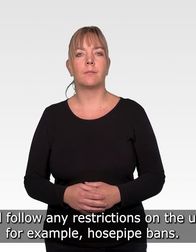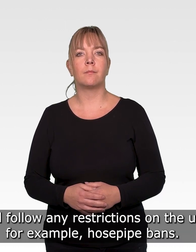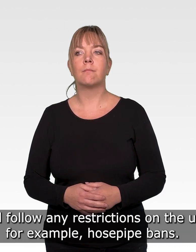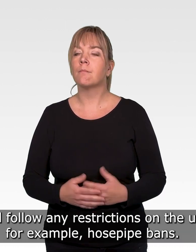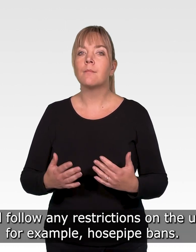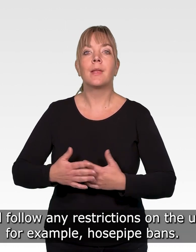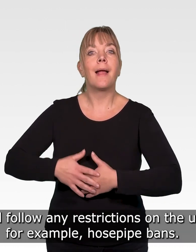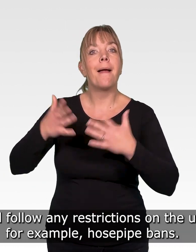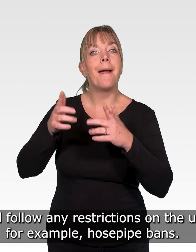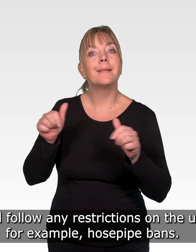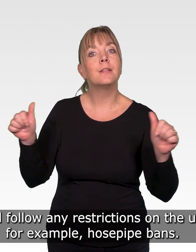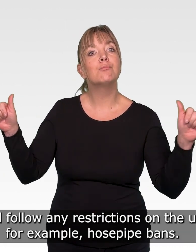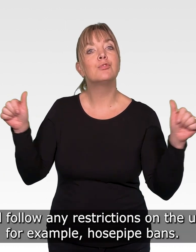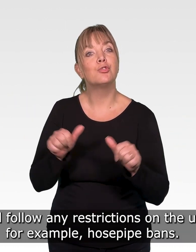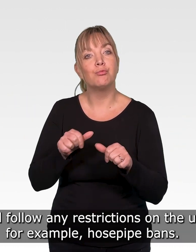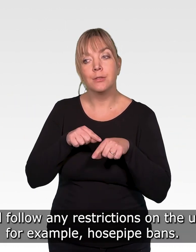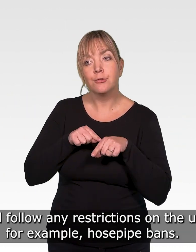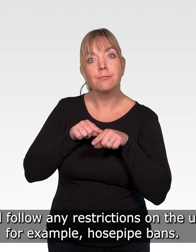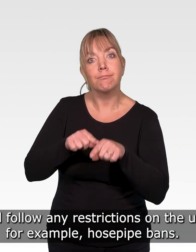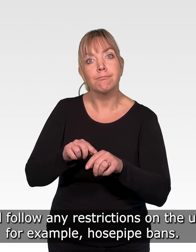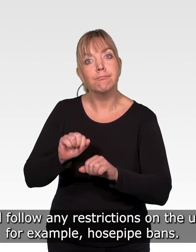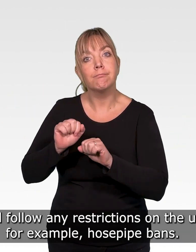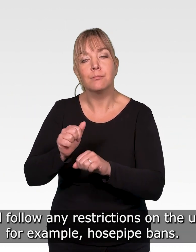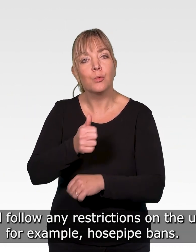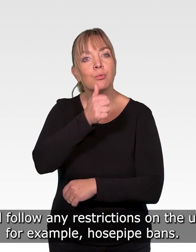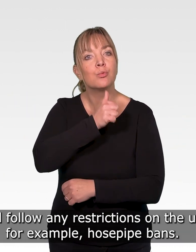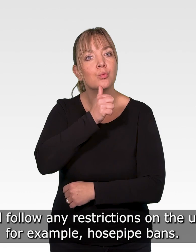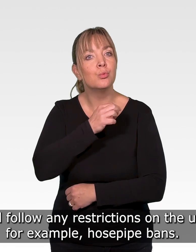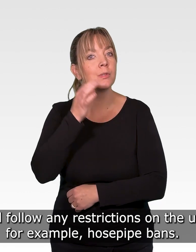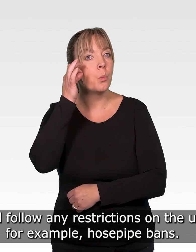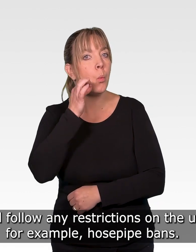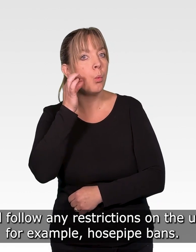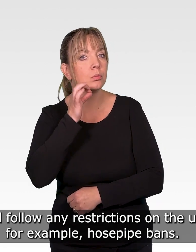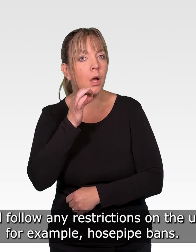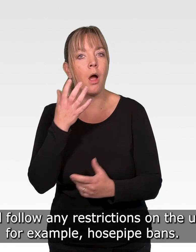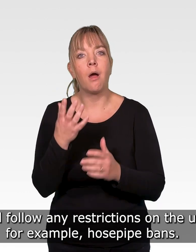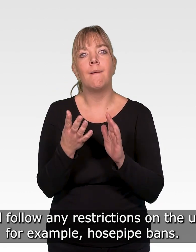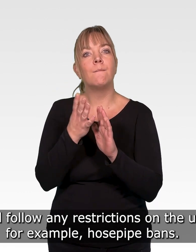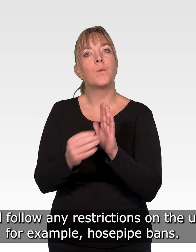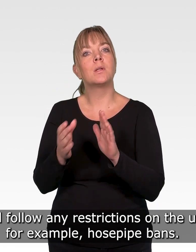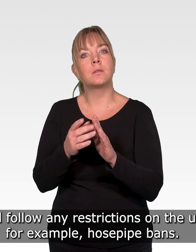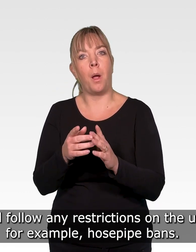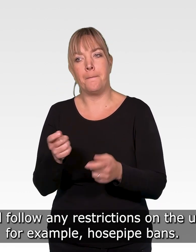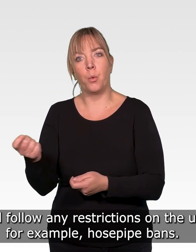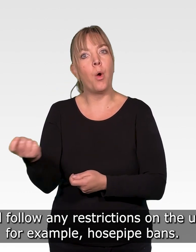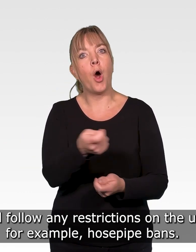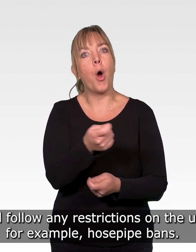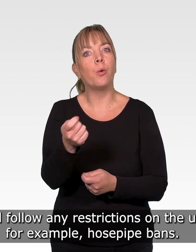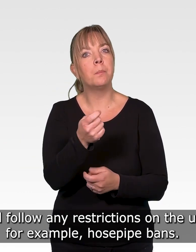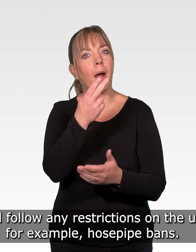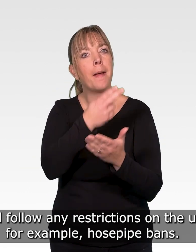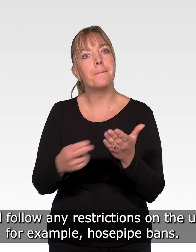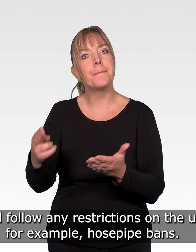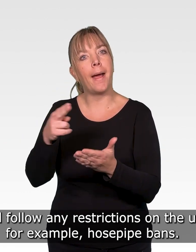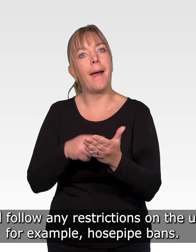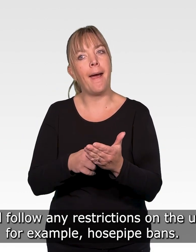Be aware and follow any restrictions on the use of water, for example, hosepipe bans.